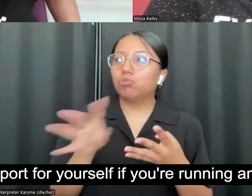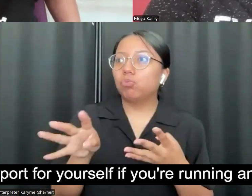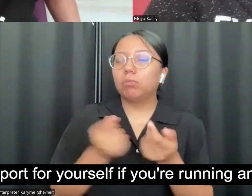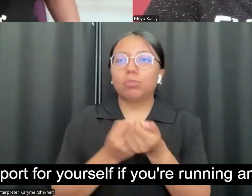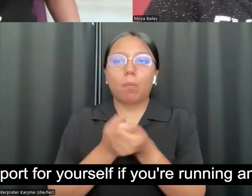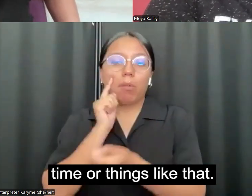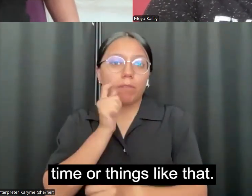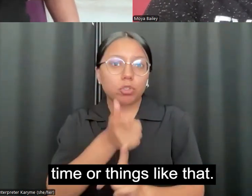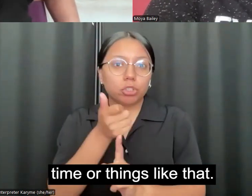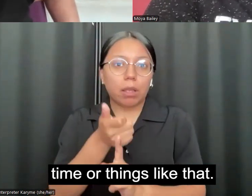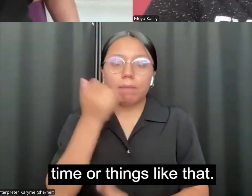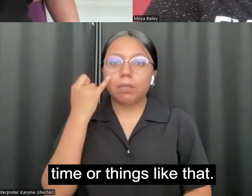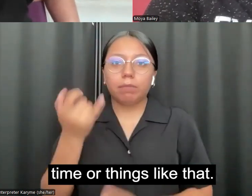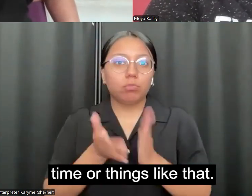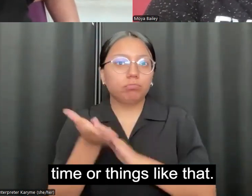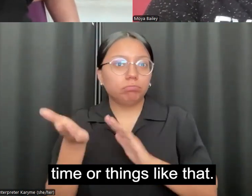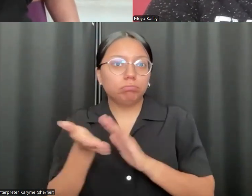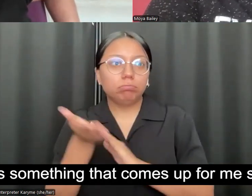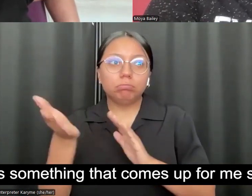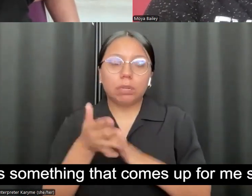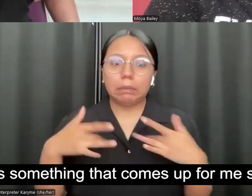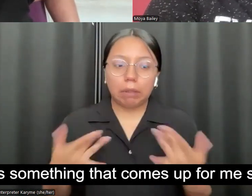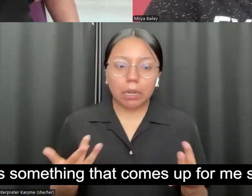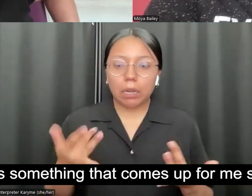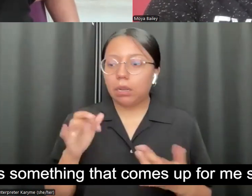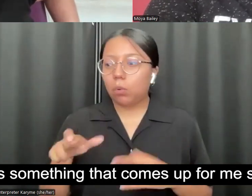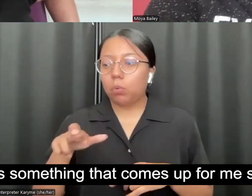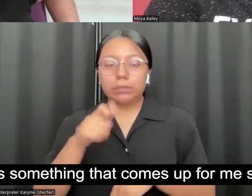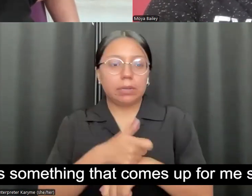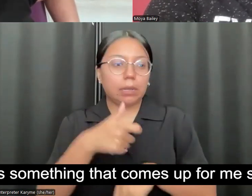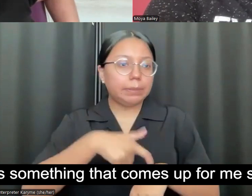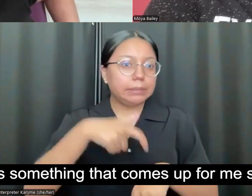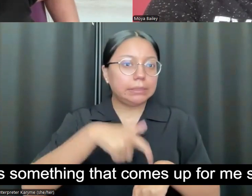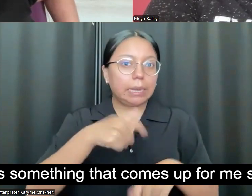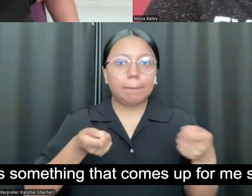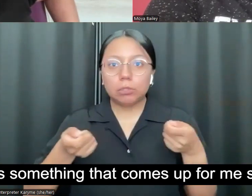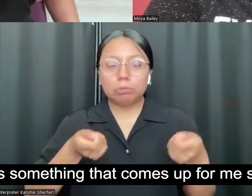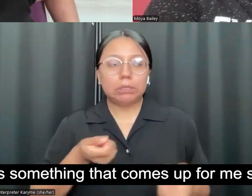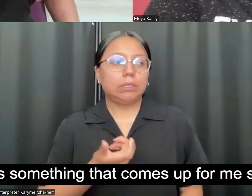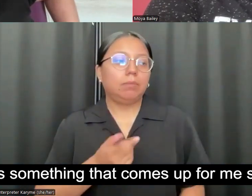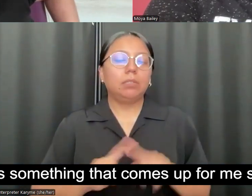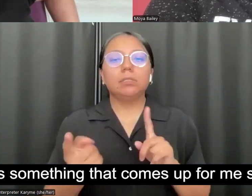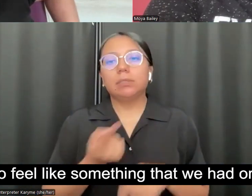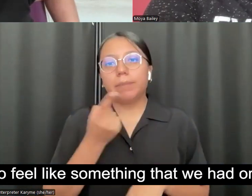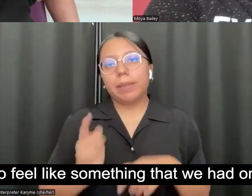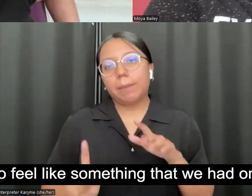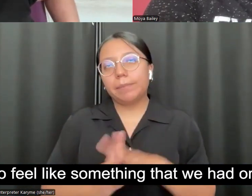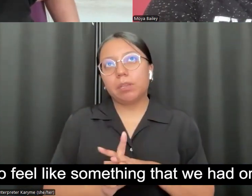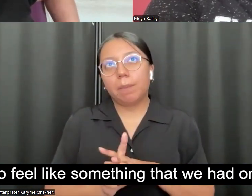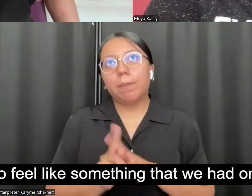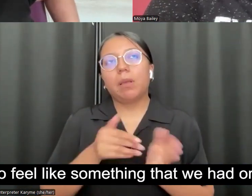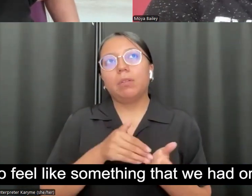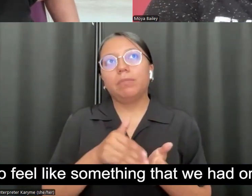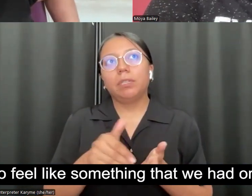running an event or time or things like that. But I guess something that comes up for me sometimes is like I do feel